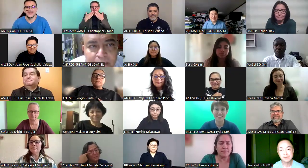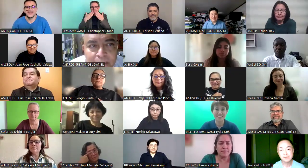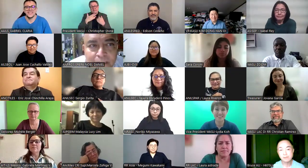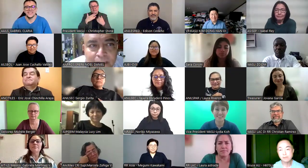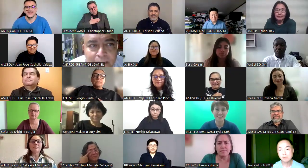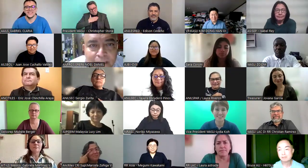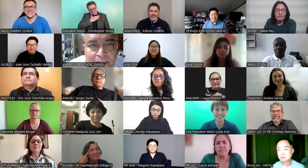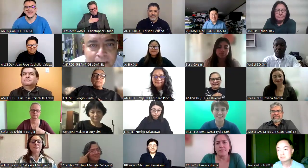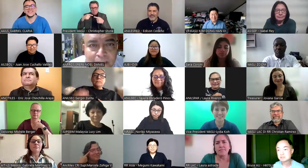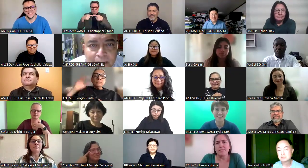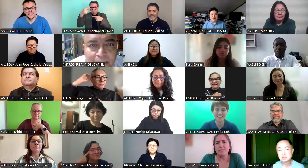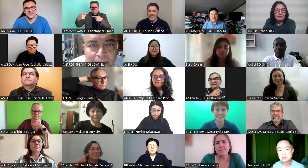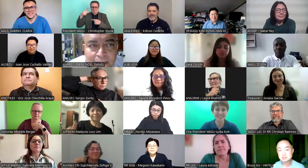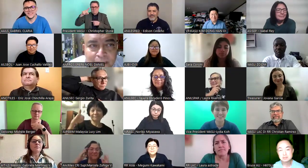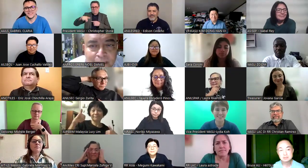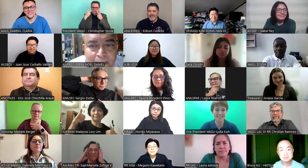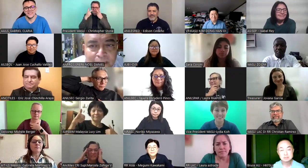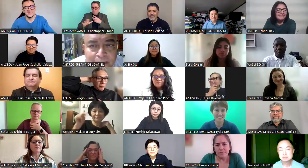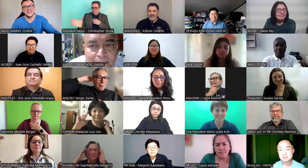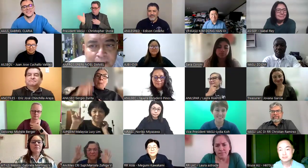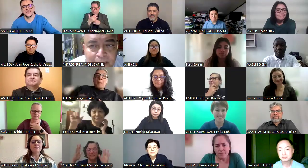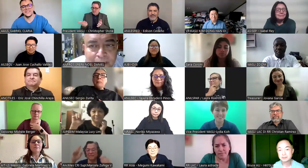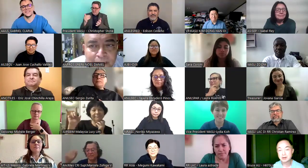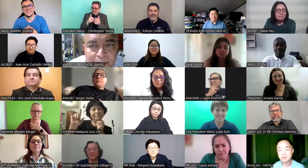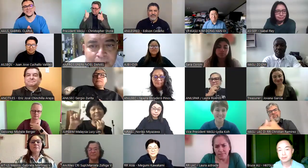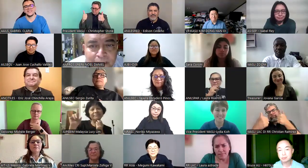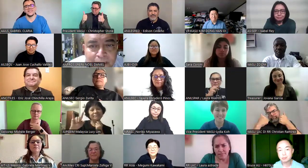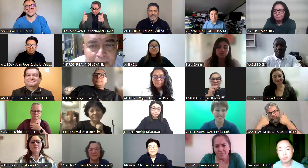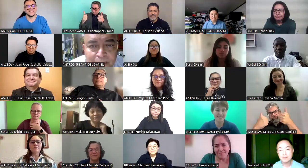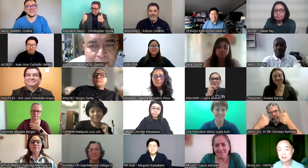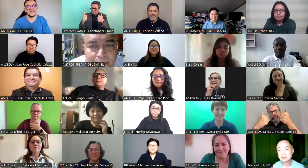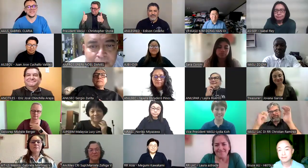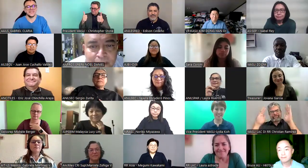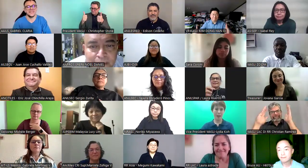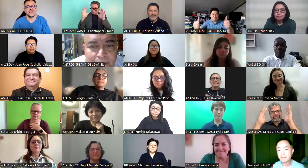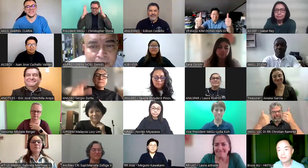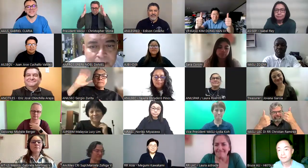It has. Wonderful. Thank you so much. And I will see you in a month's time.